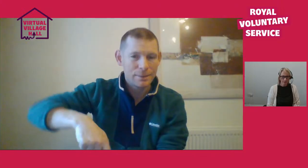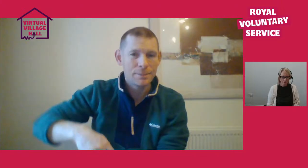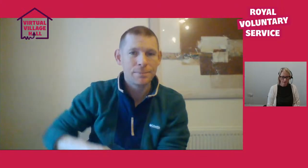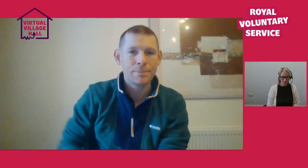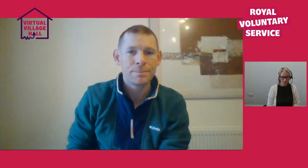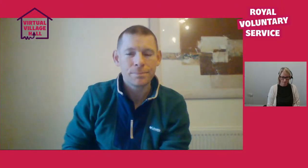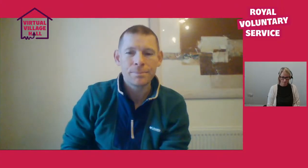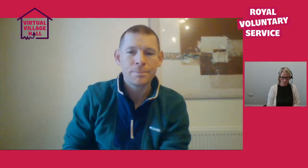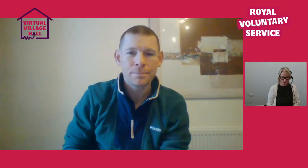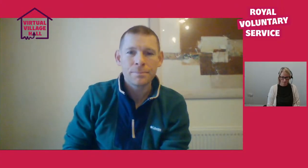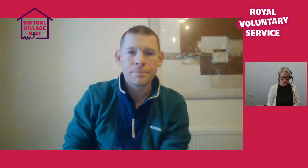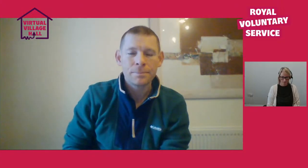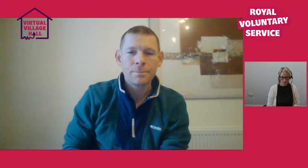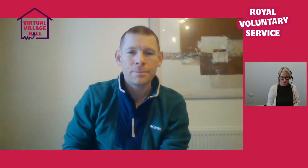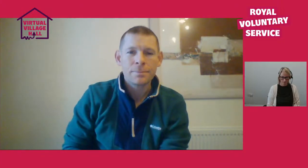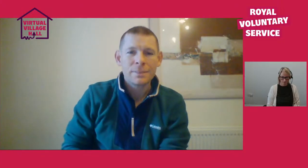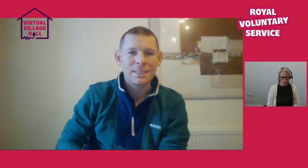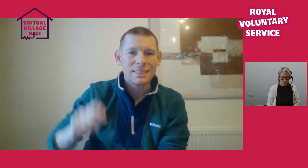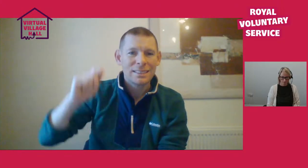Tennis.